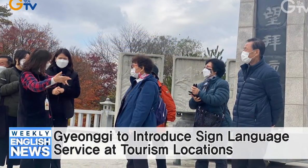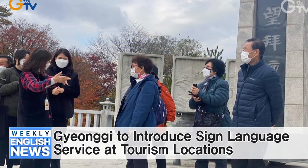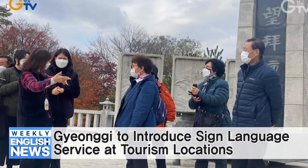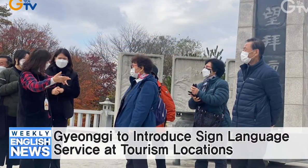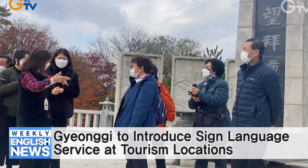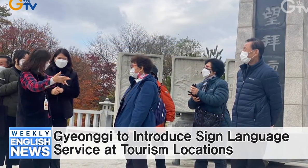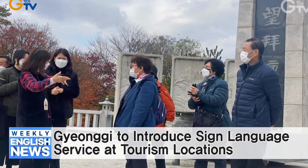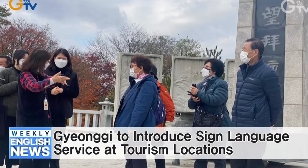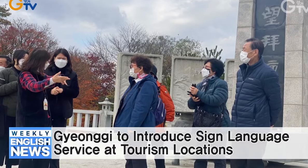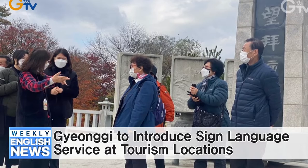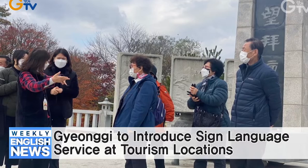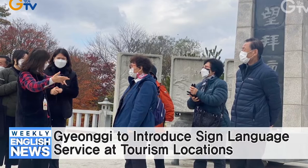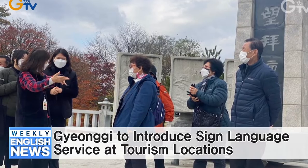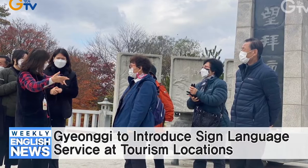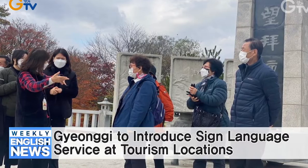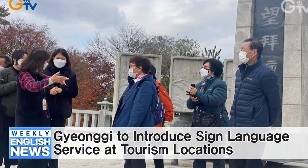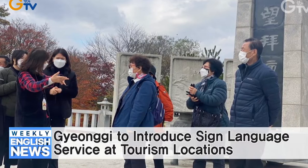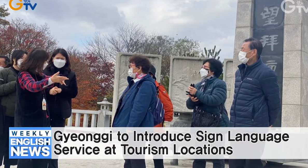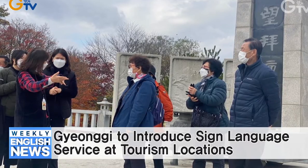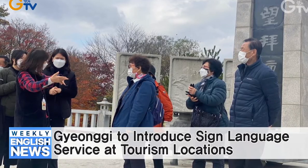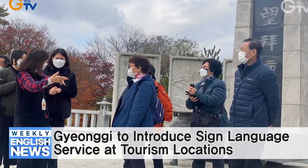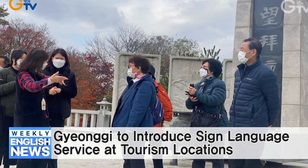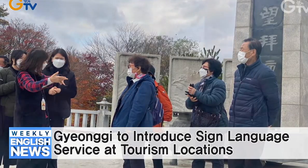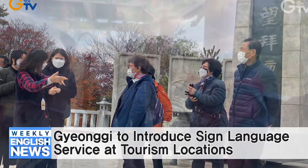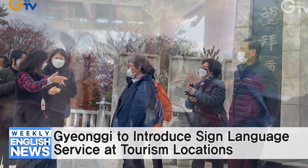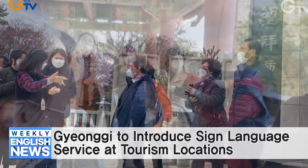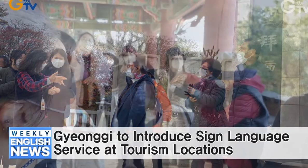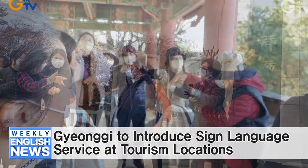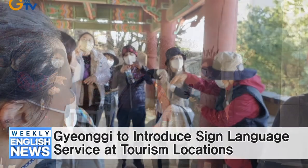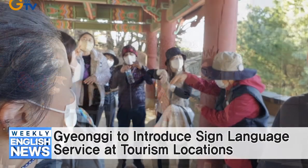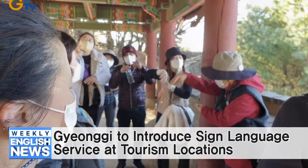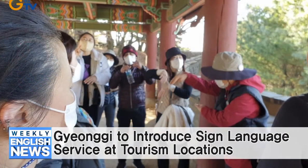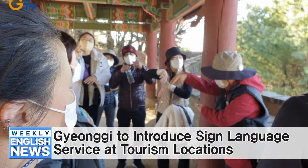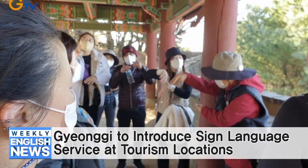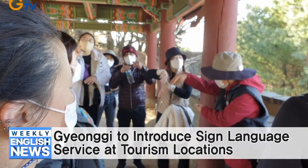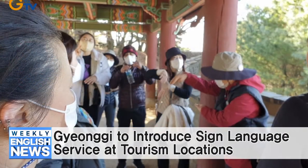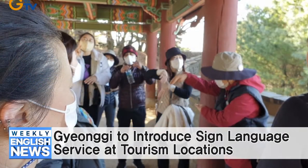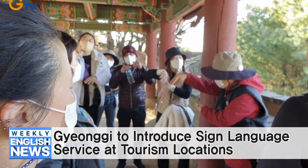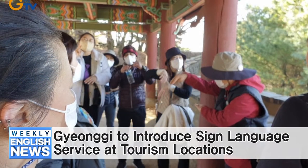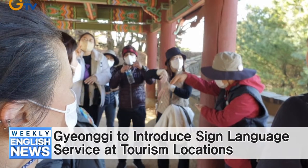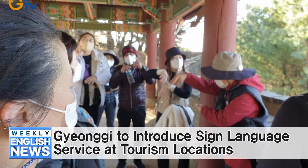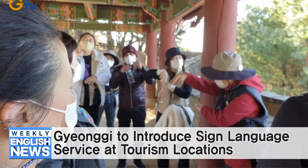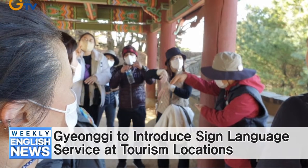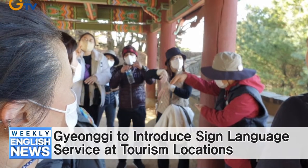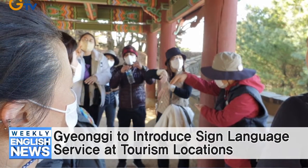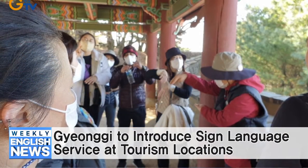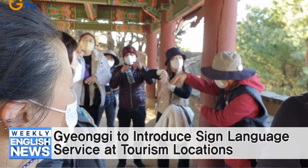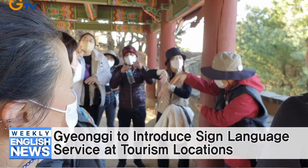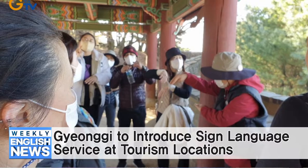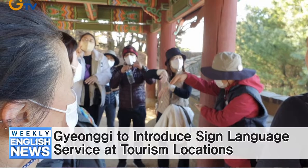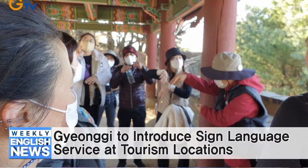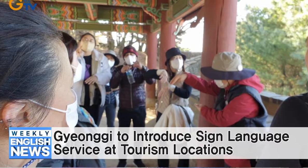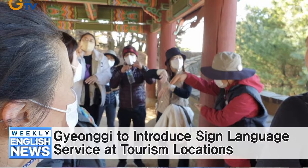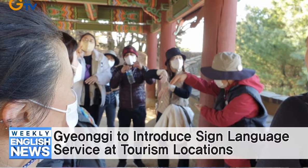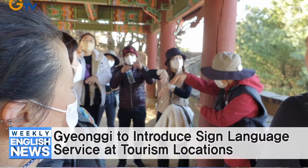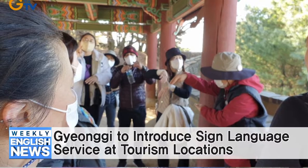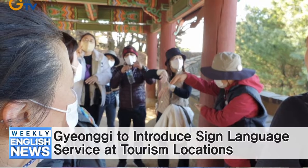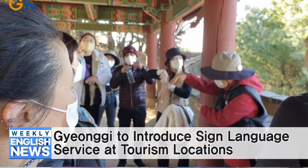tour vehicle support program for individuals with disabilities, this service will include the provision of location information